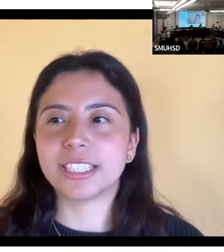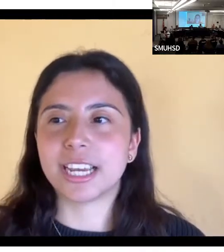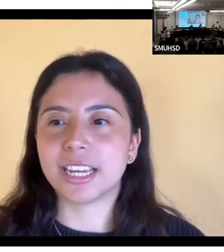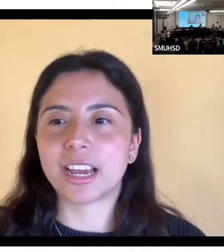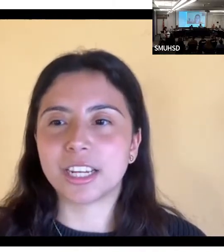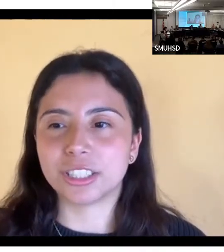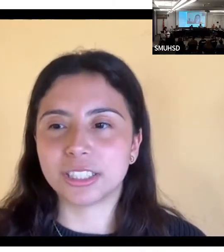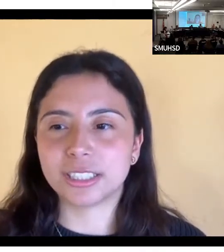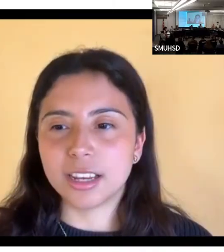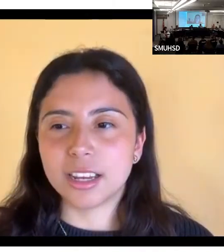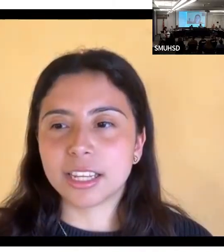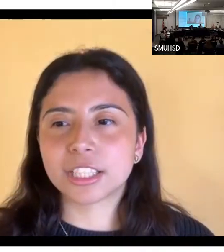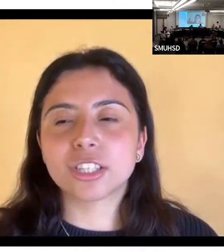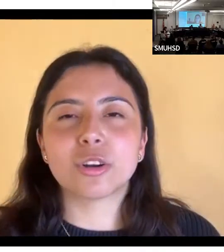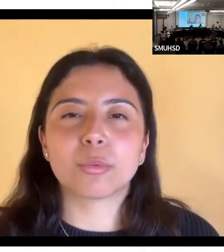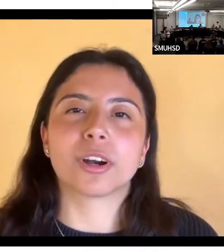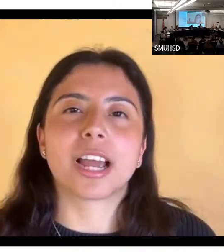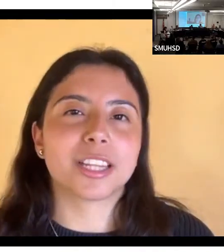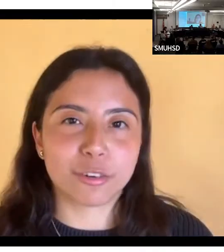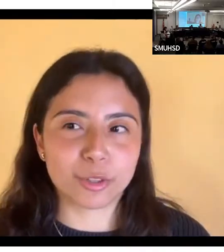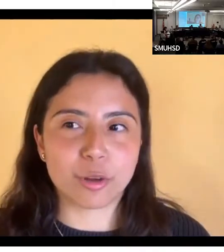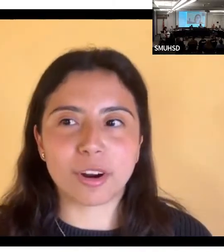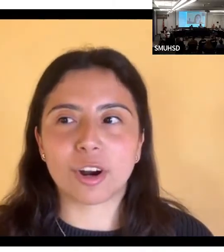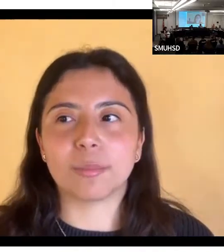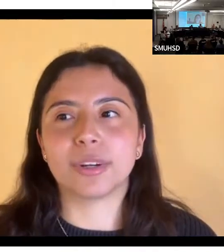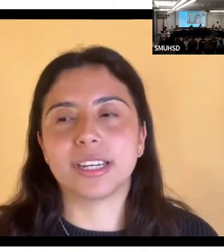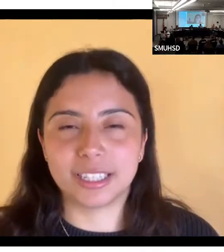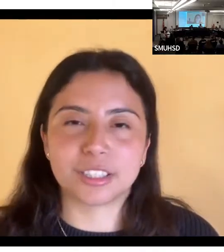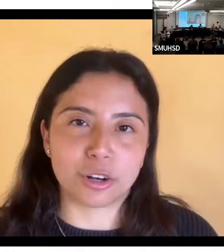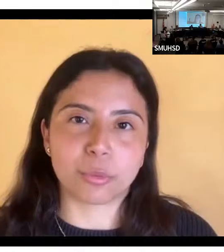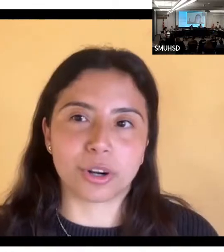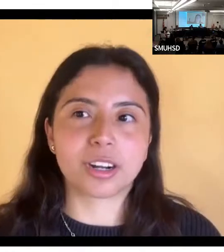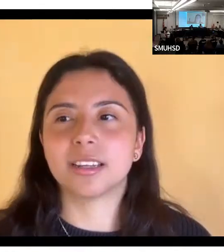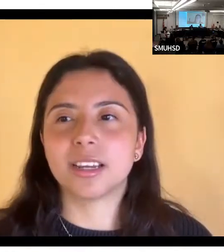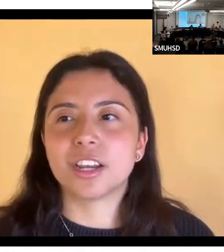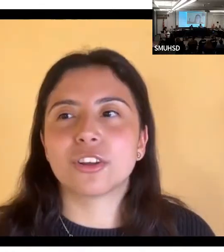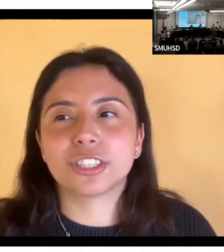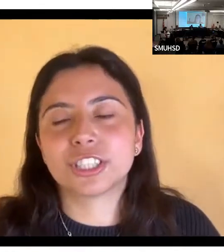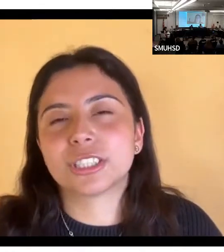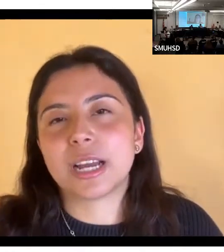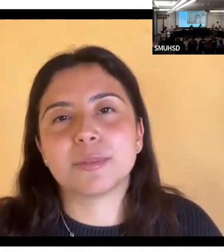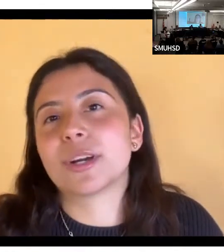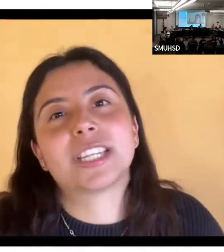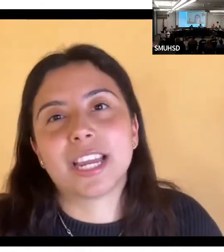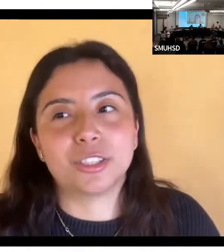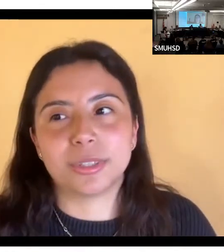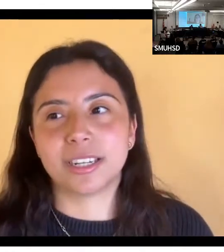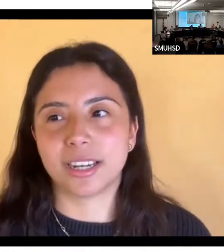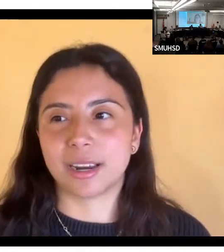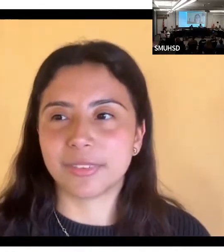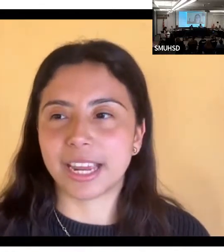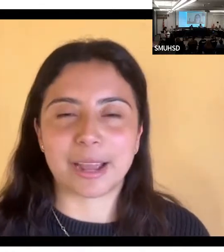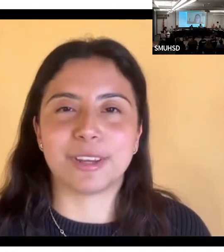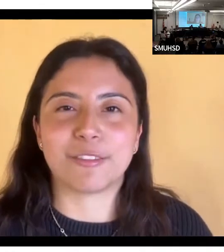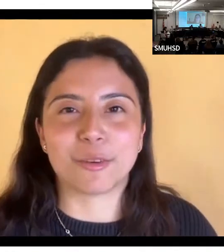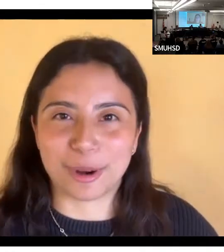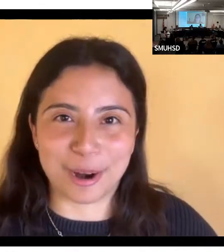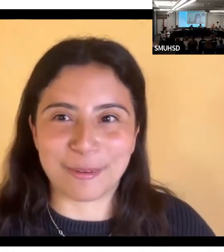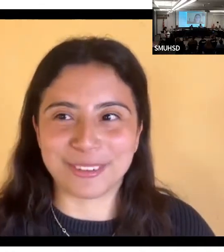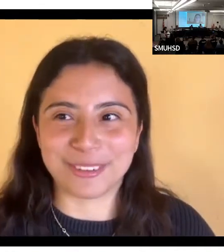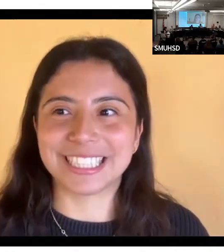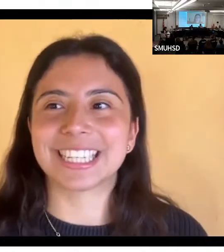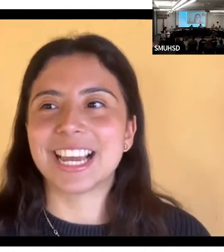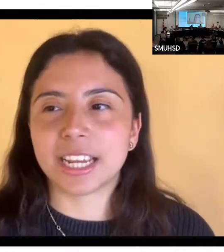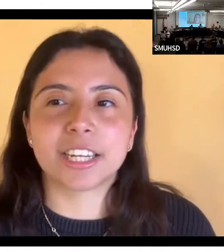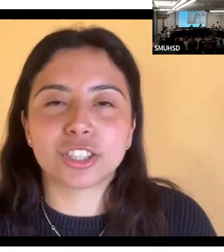special needs, and I just like, it's a lot of work. I love her with all my heart, but it is a lot of work. You know, there are just times where I just can't do it and I can't be